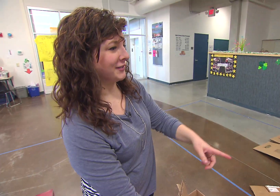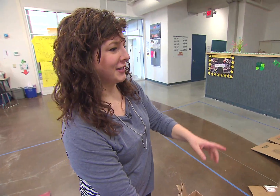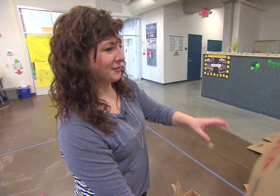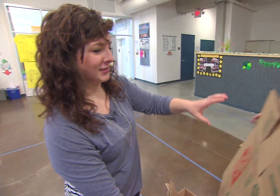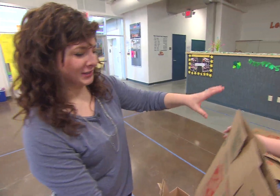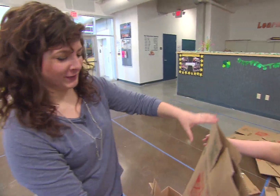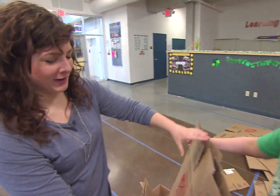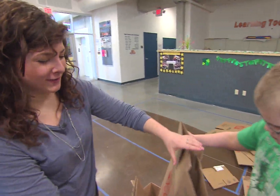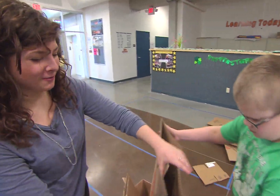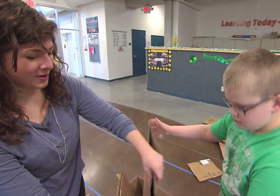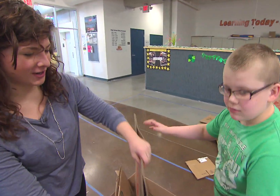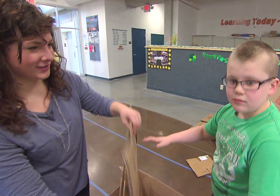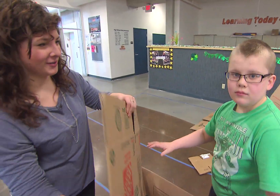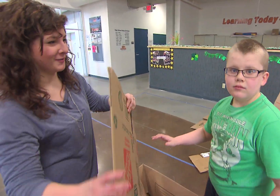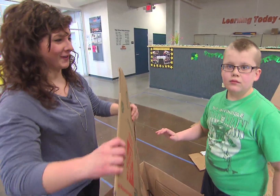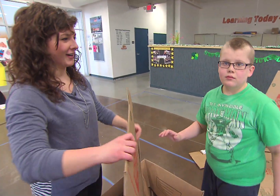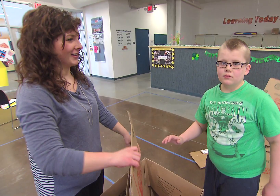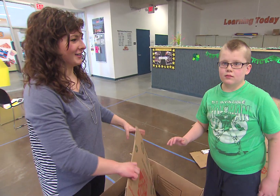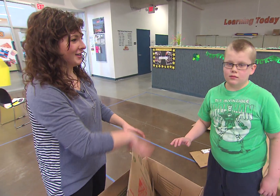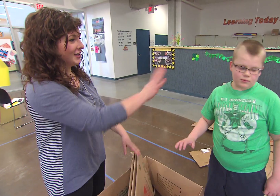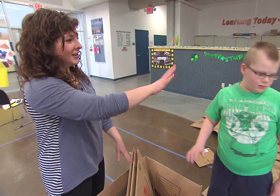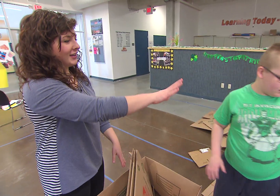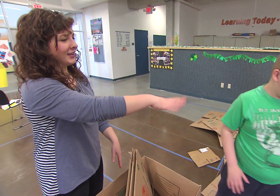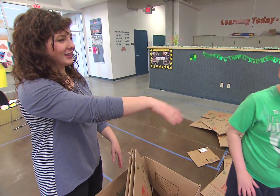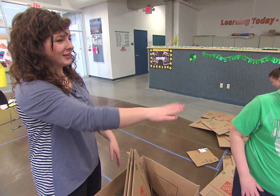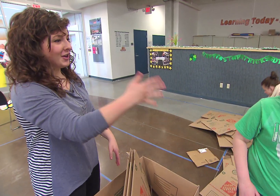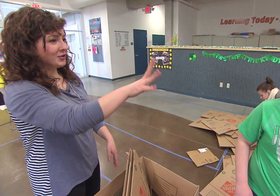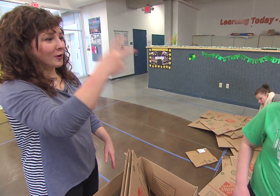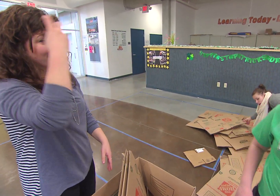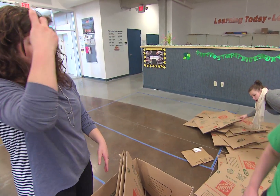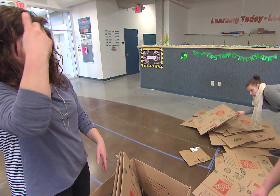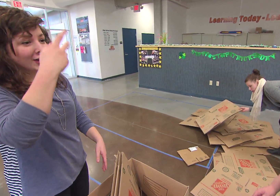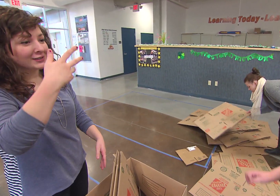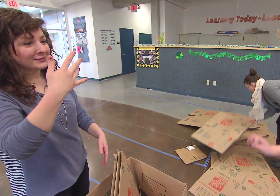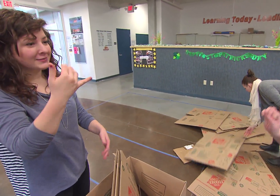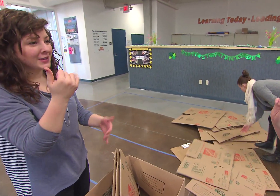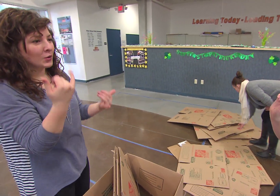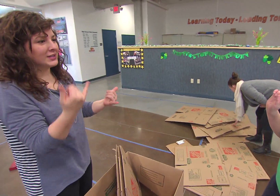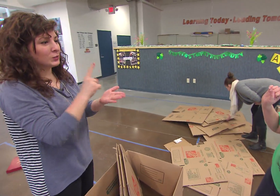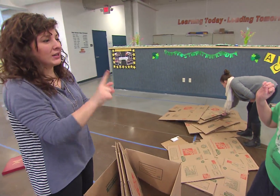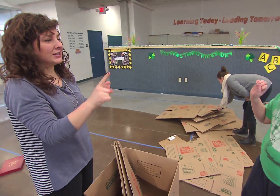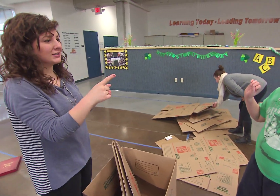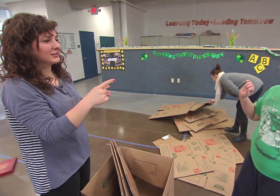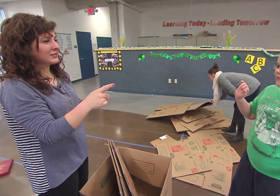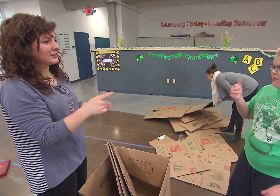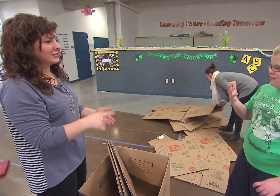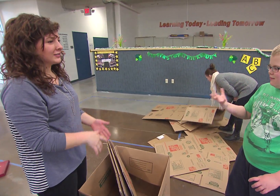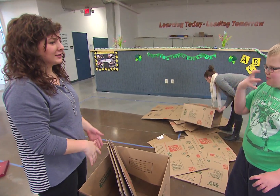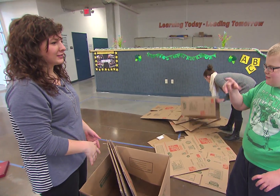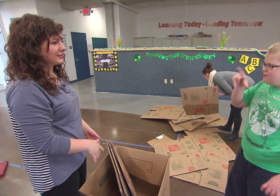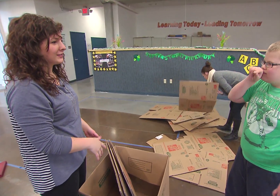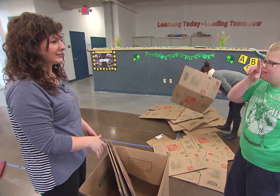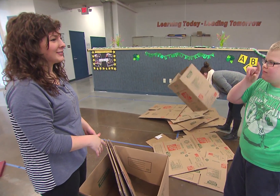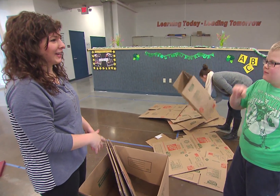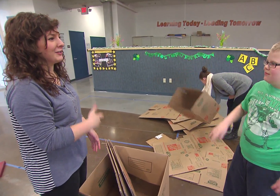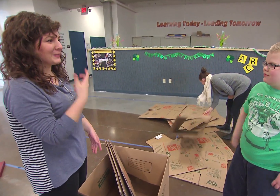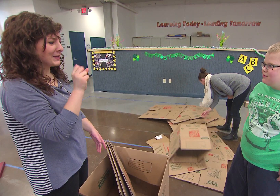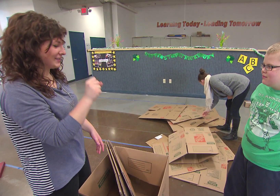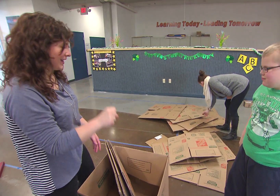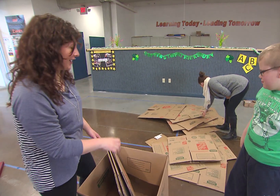said it was his favorite one so far. Your favorite this week? Angry Birds? Yeah.